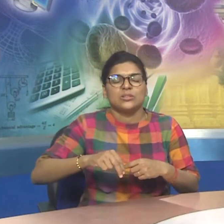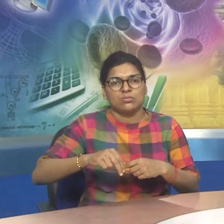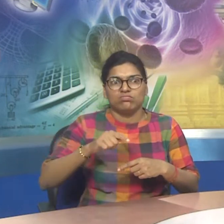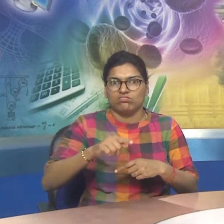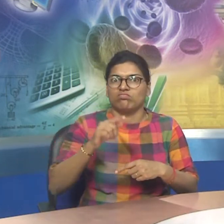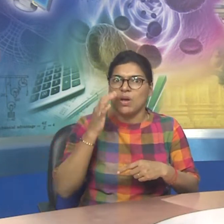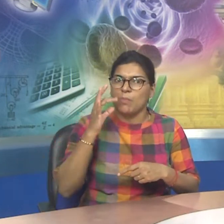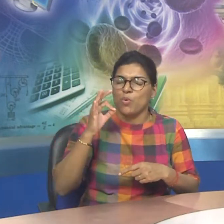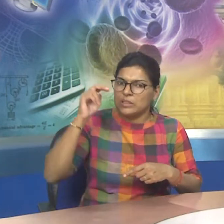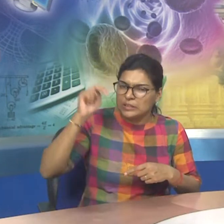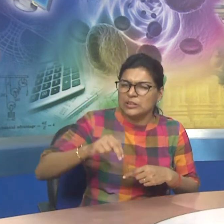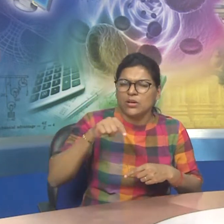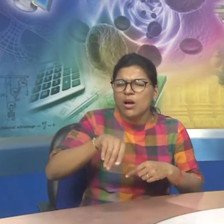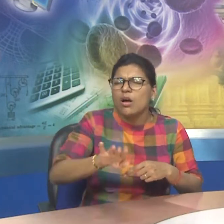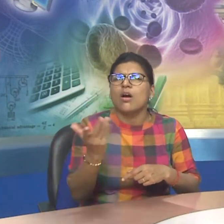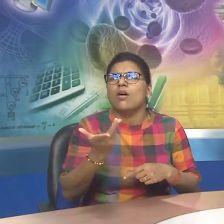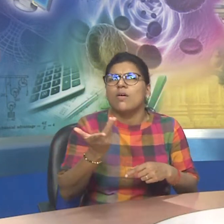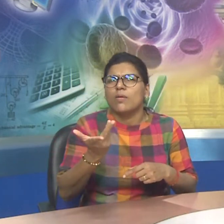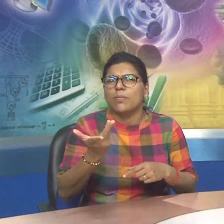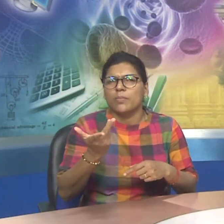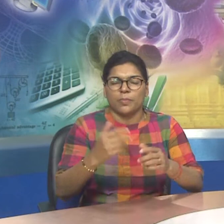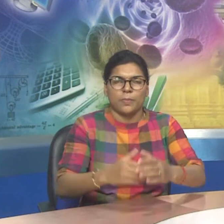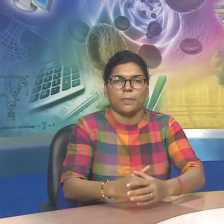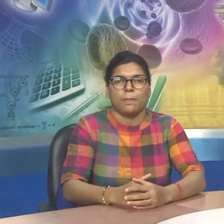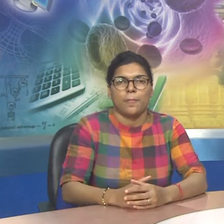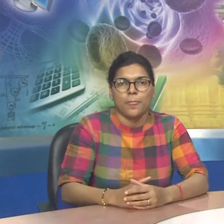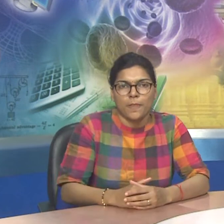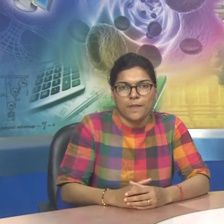What is the essential need of the child?